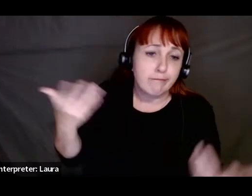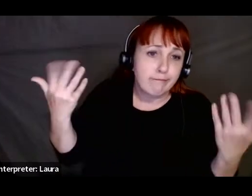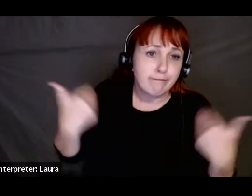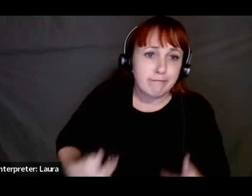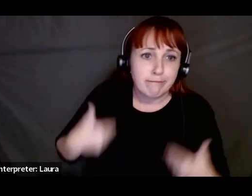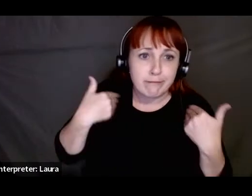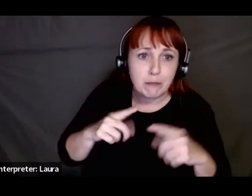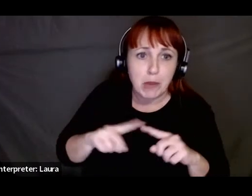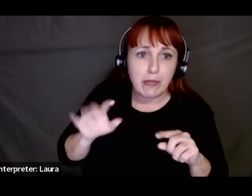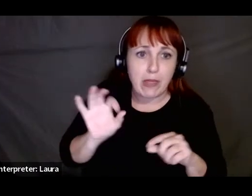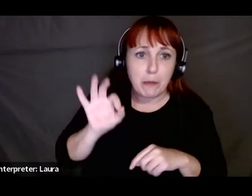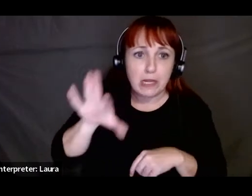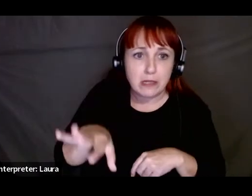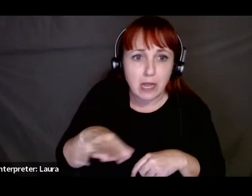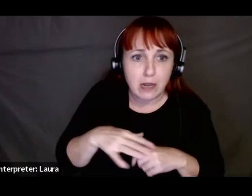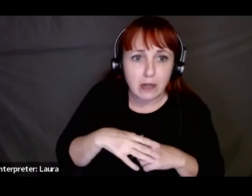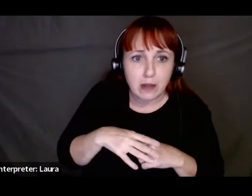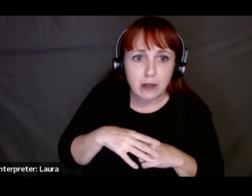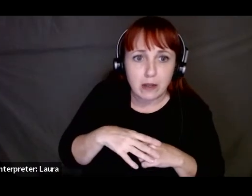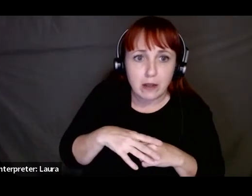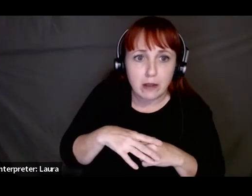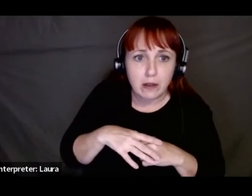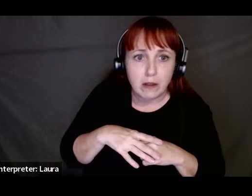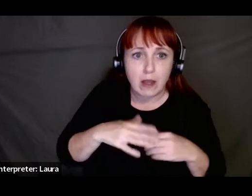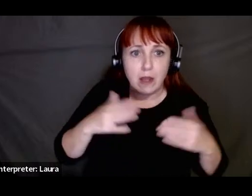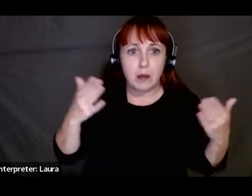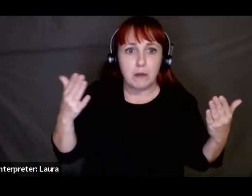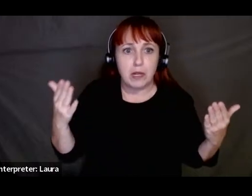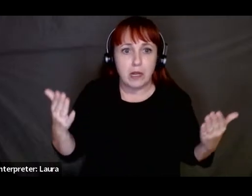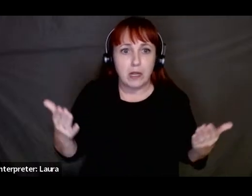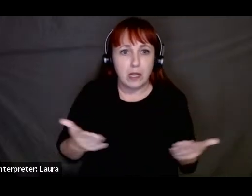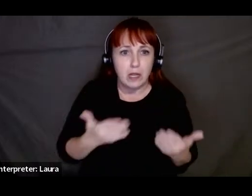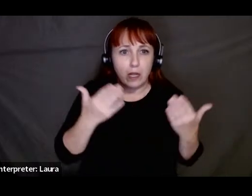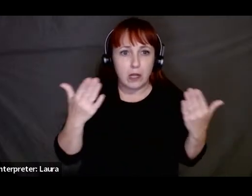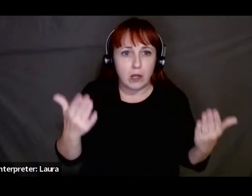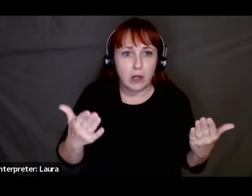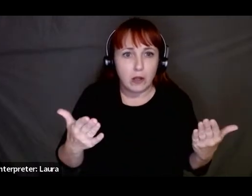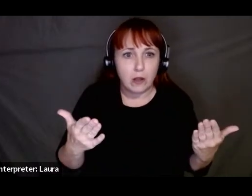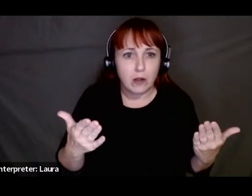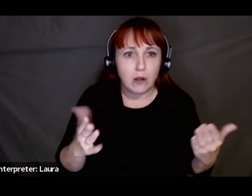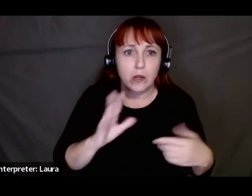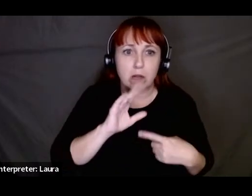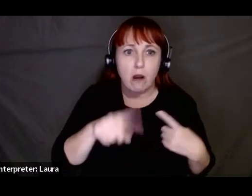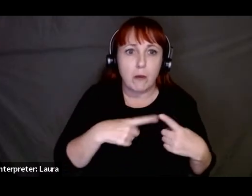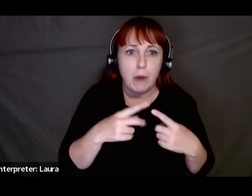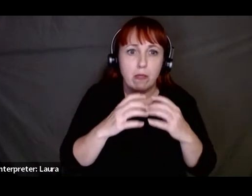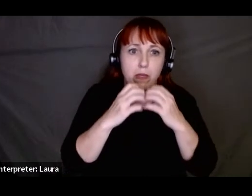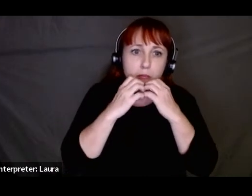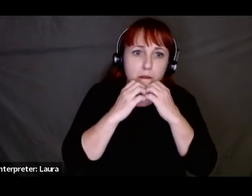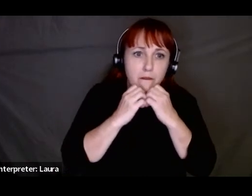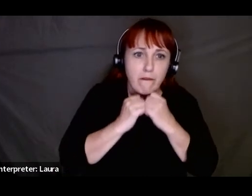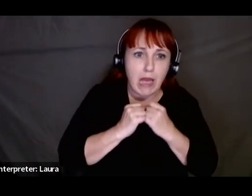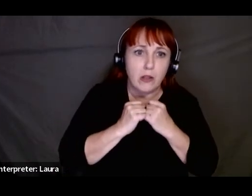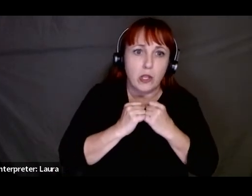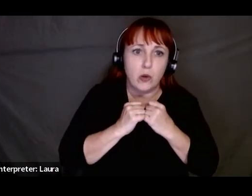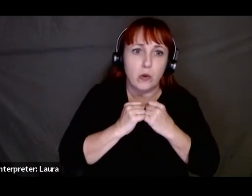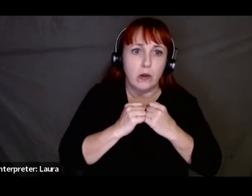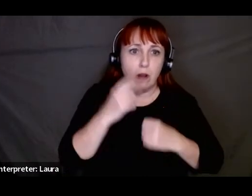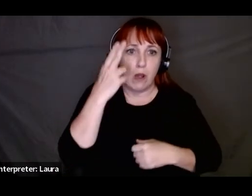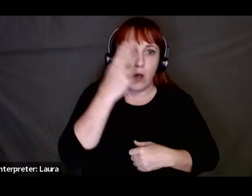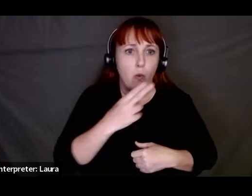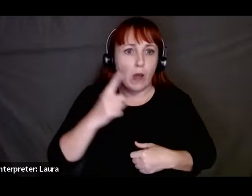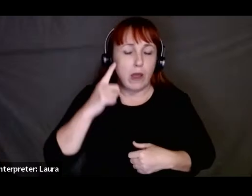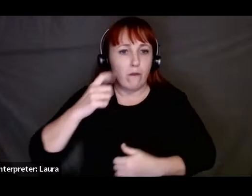that being said, I could wax up here for a little while. We talk about the value of Hawaii to the US military and the US